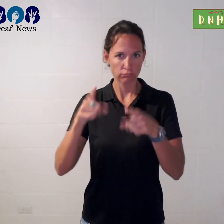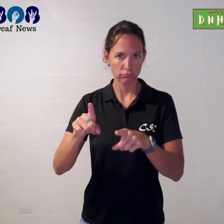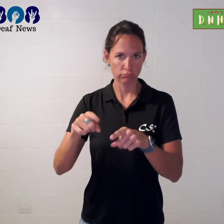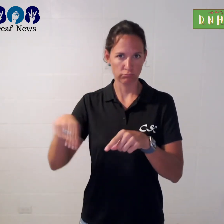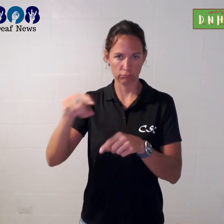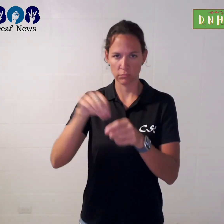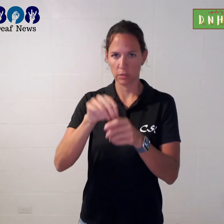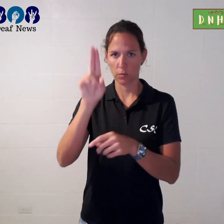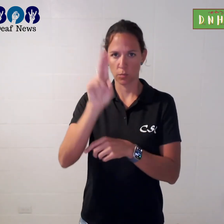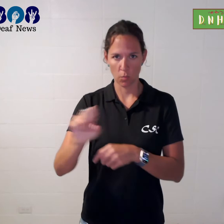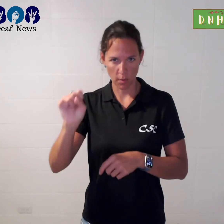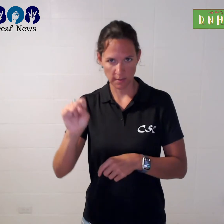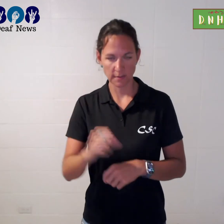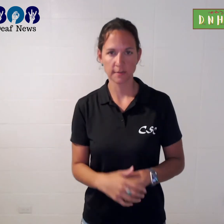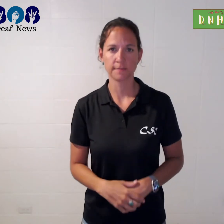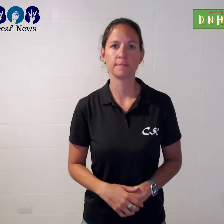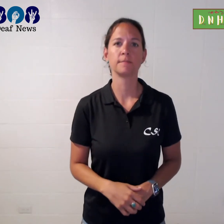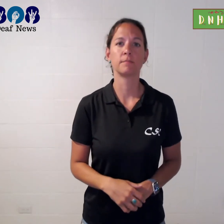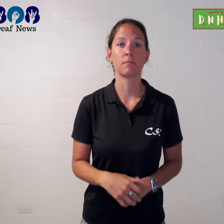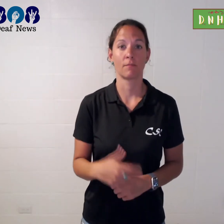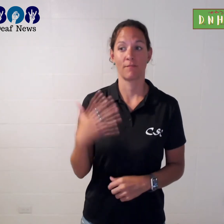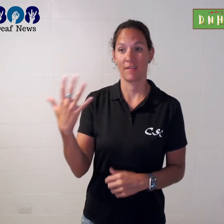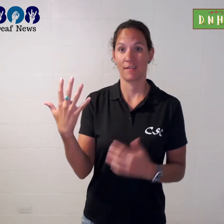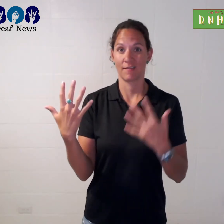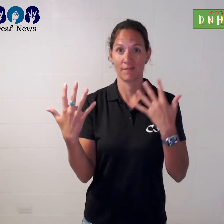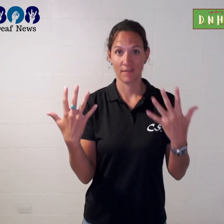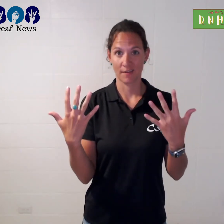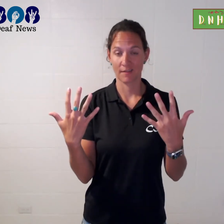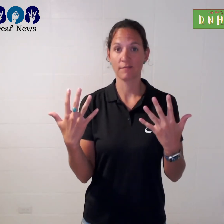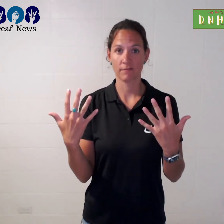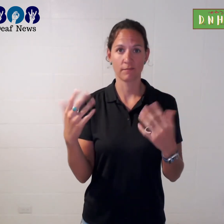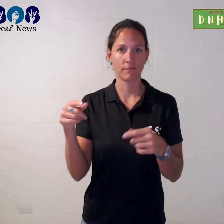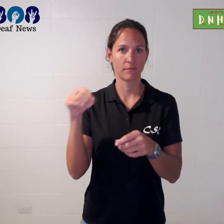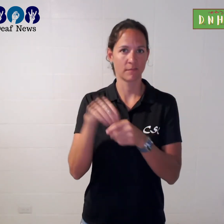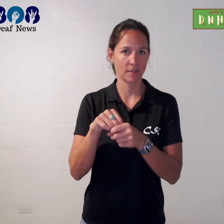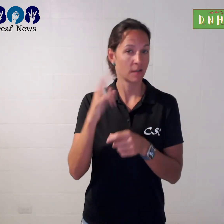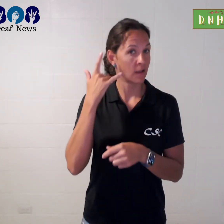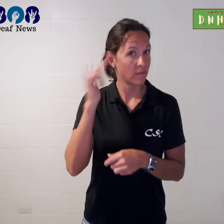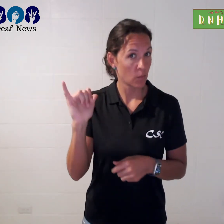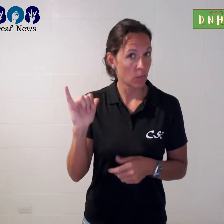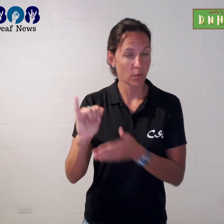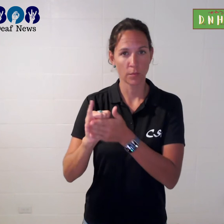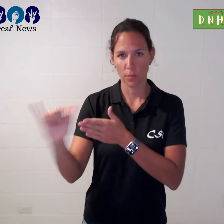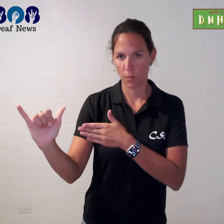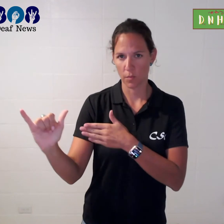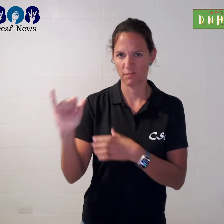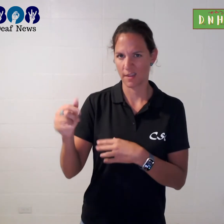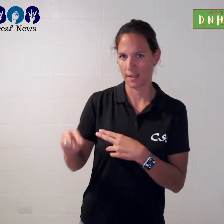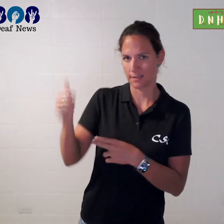According to the CDC, there are 24 confirmed cases in the U.S. The highest